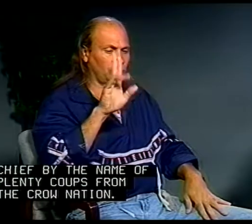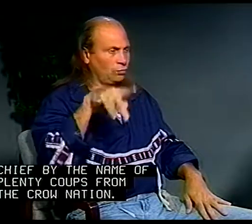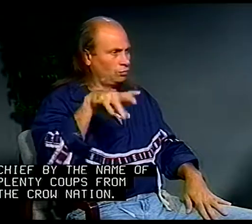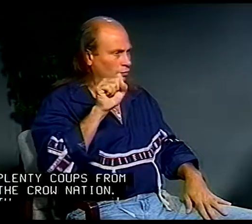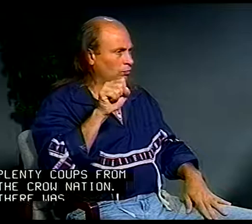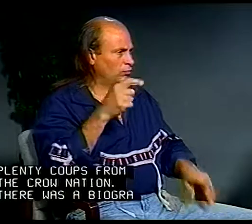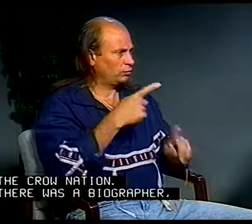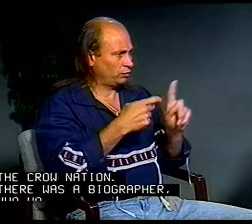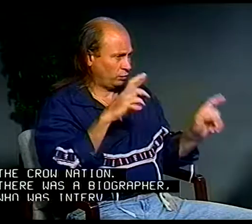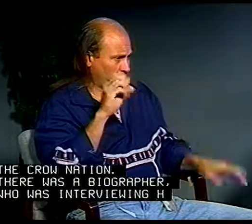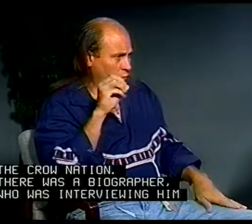Plintiku